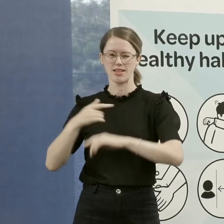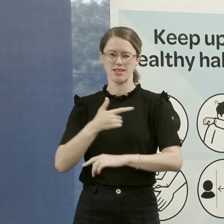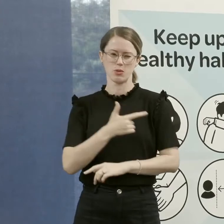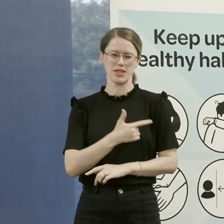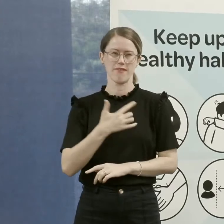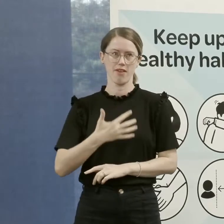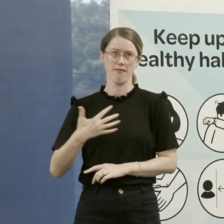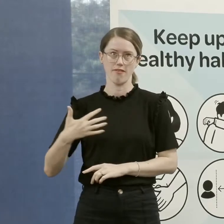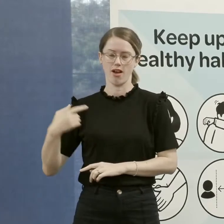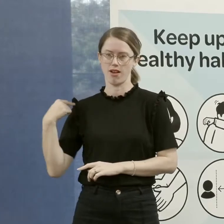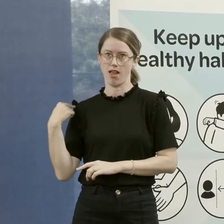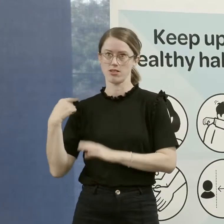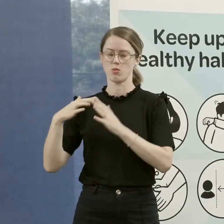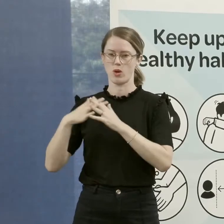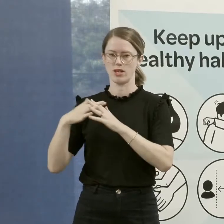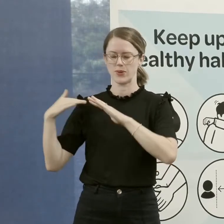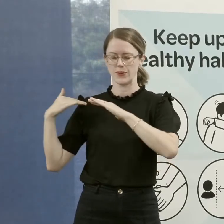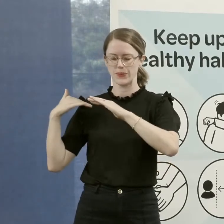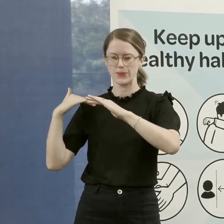7,555.